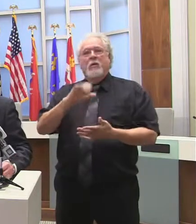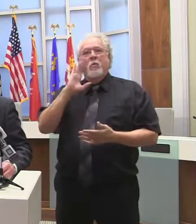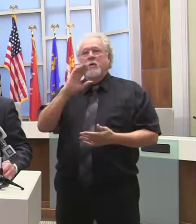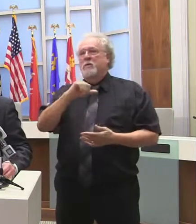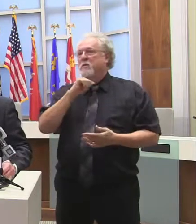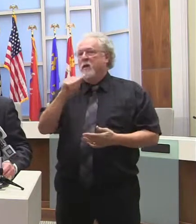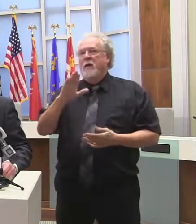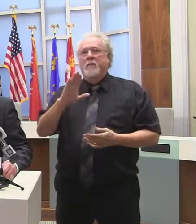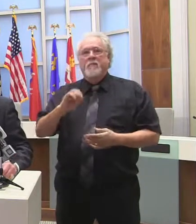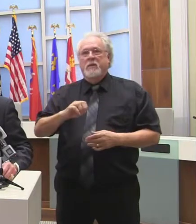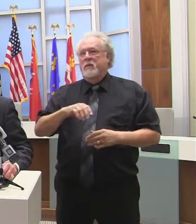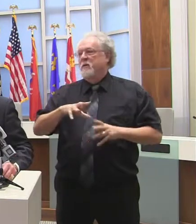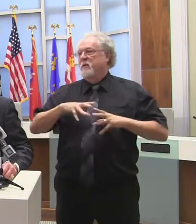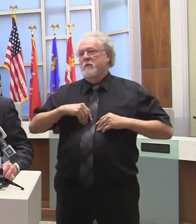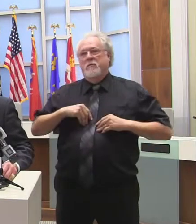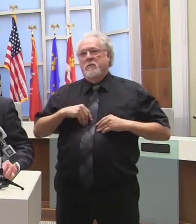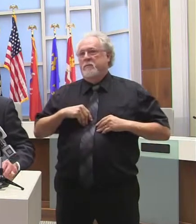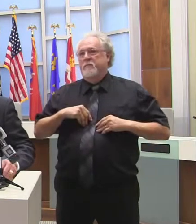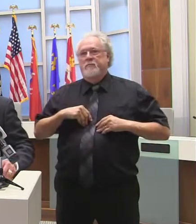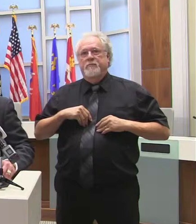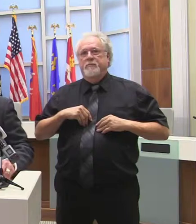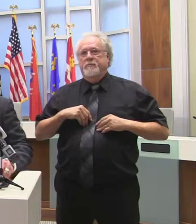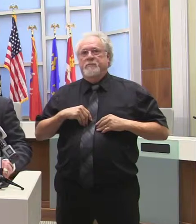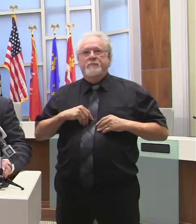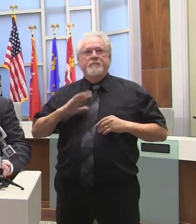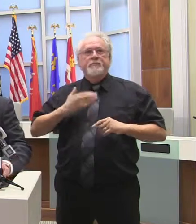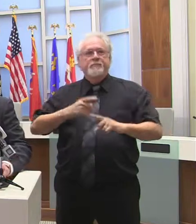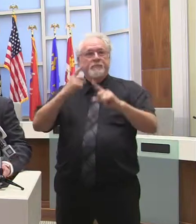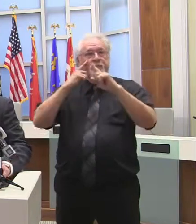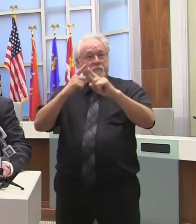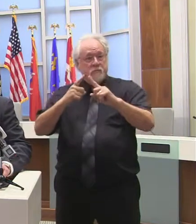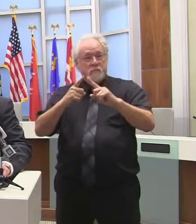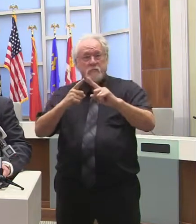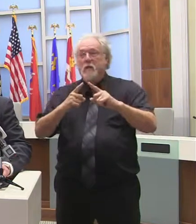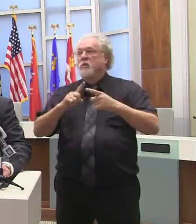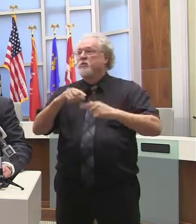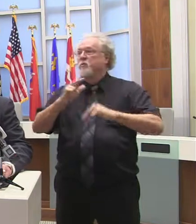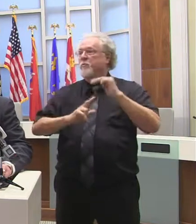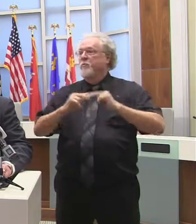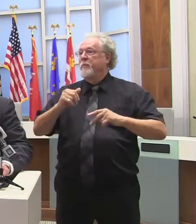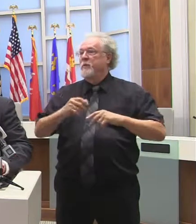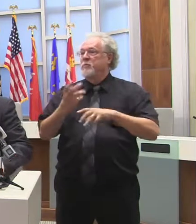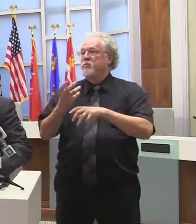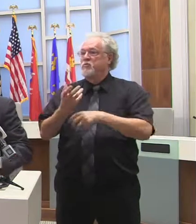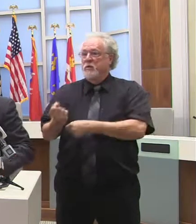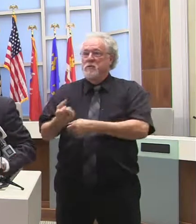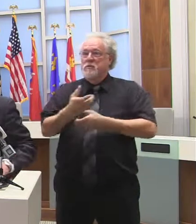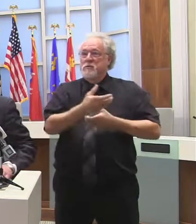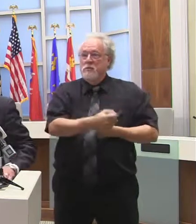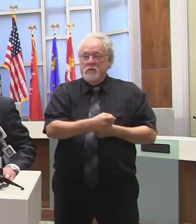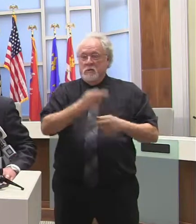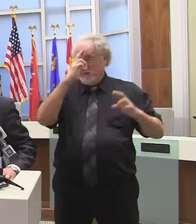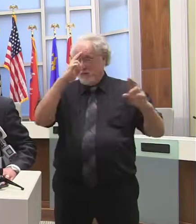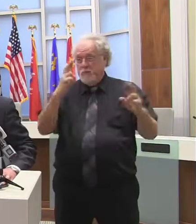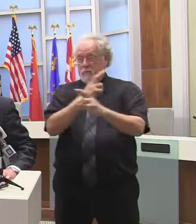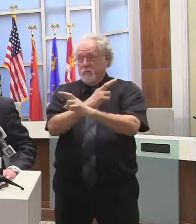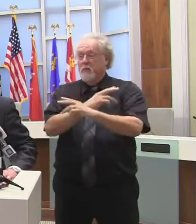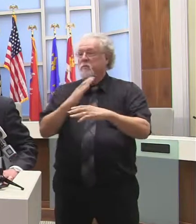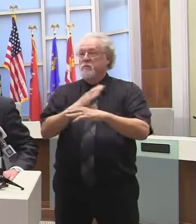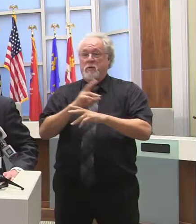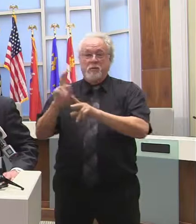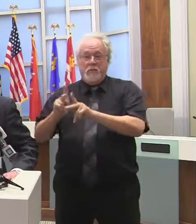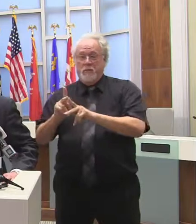to be tolerated. Our goal was and is to build trust and mutual respect between the people and the